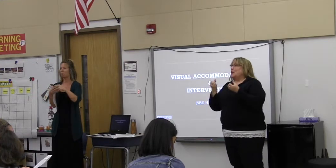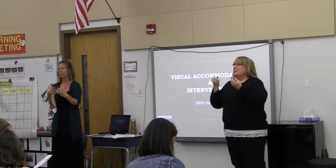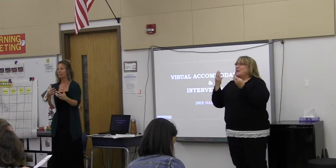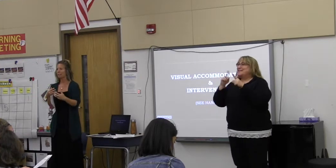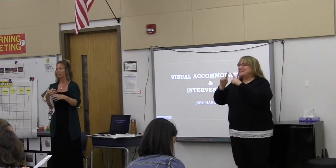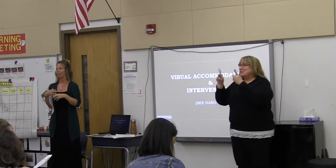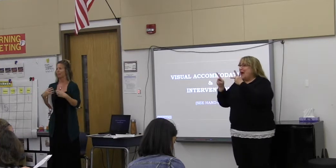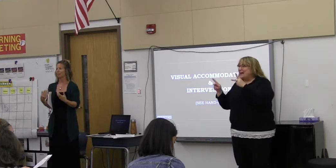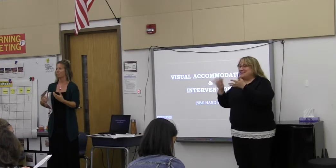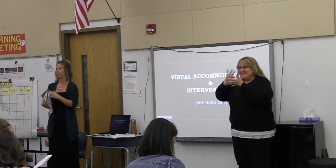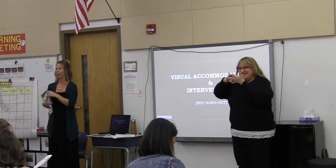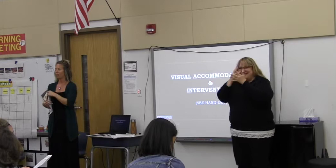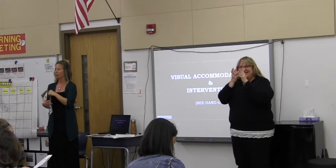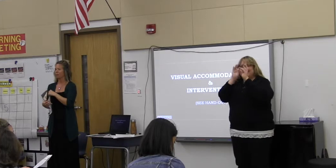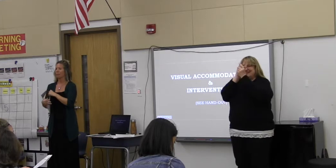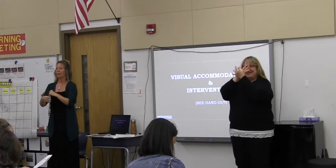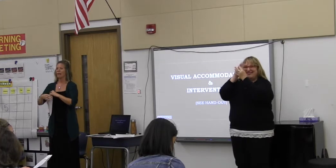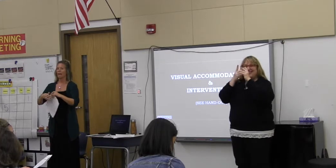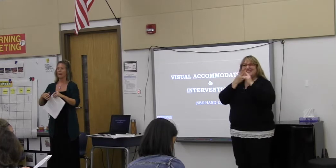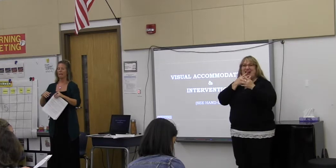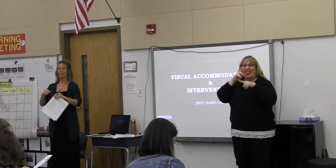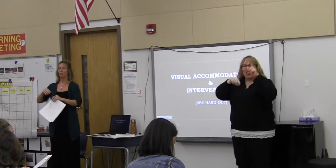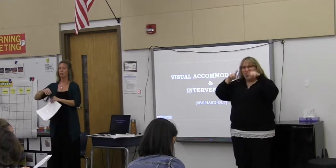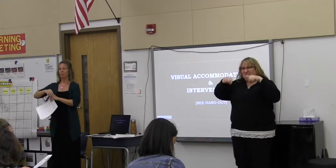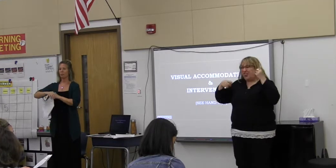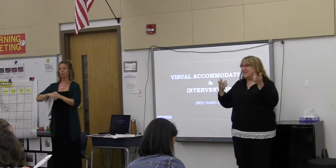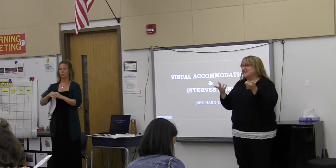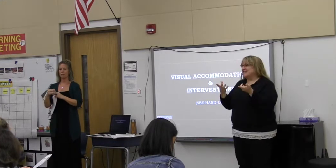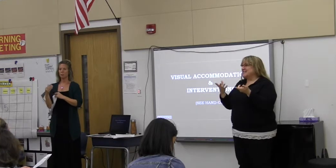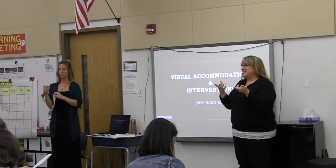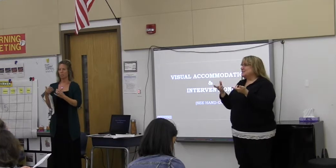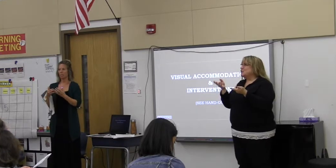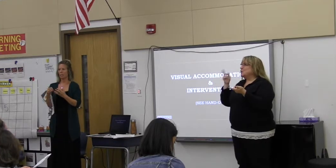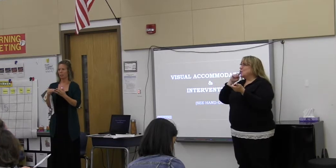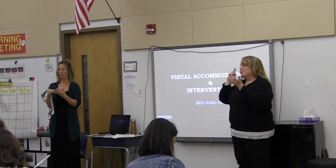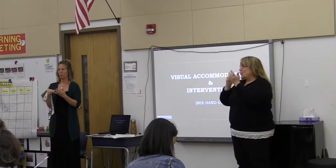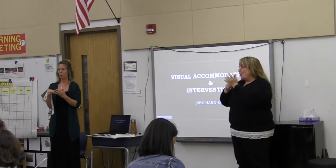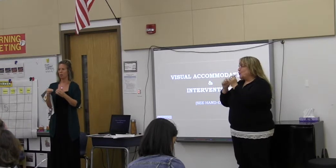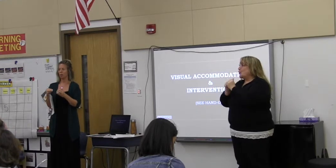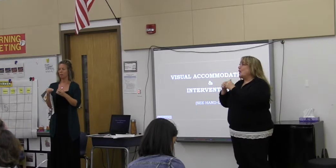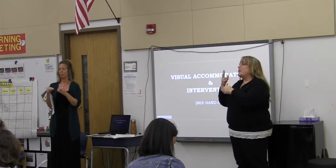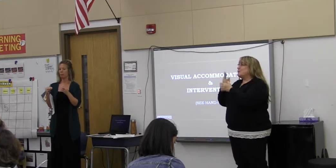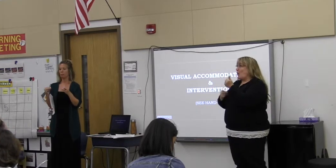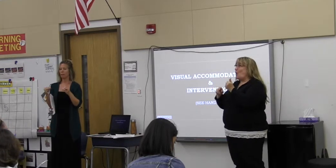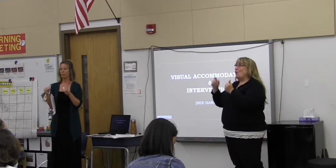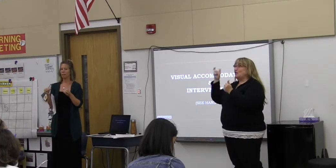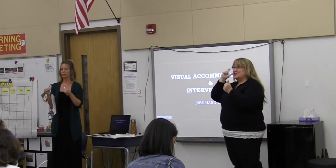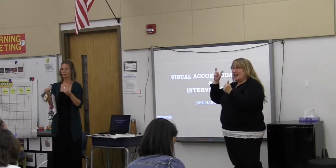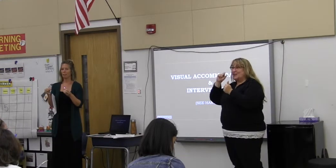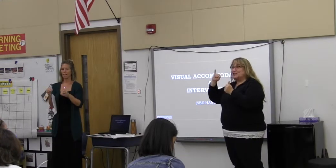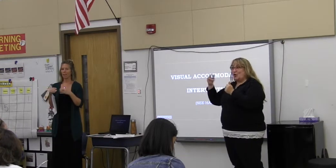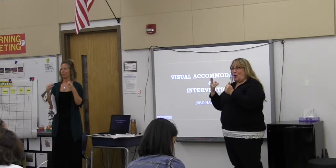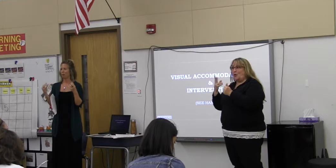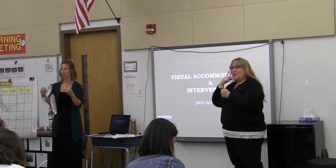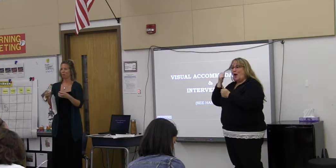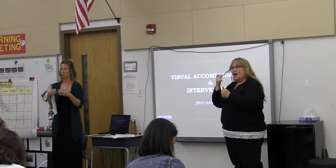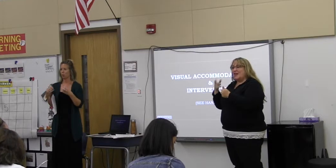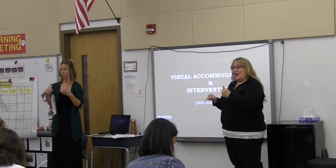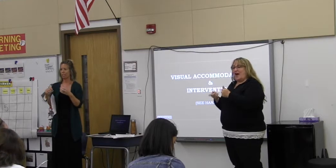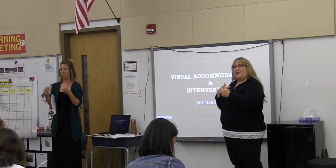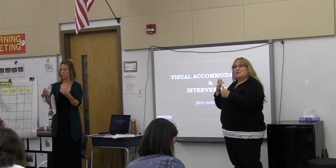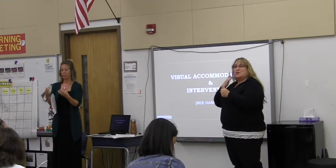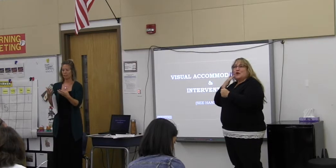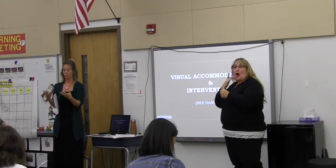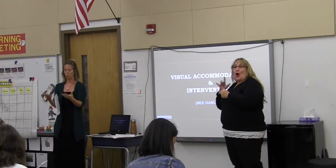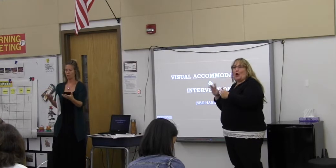very complex, a lot of different colors. And you'll see with Jaden and with Johan, because they have their preferred